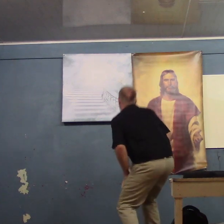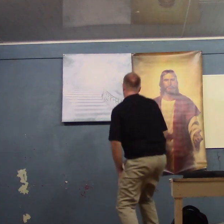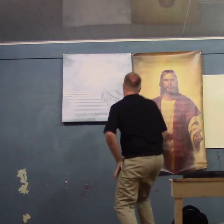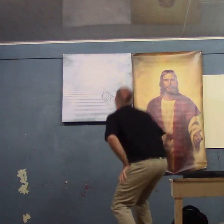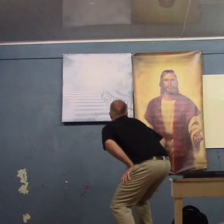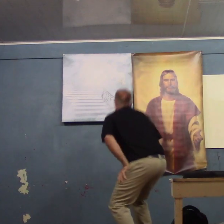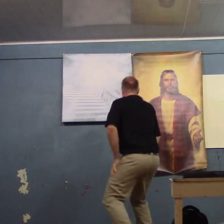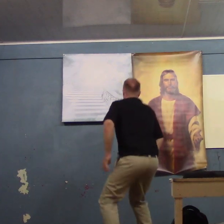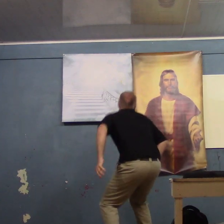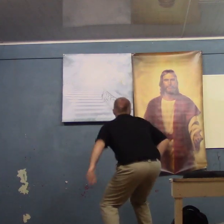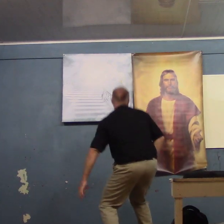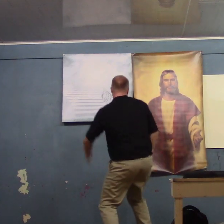And just work.